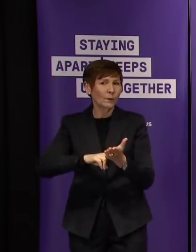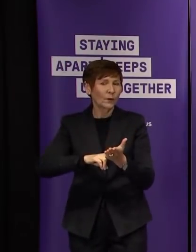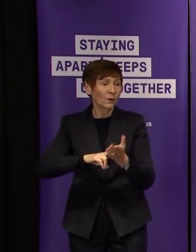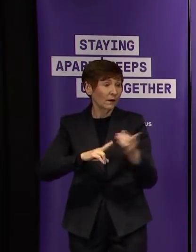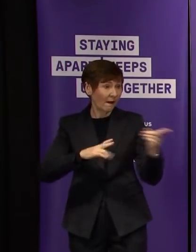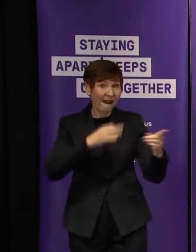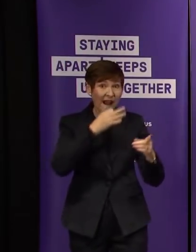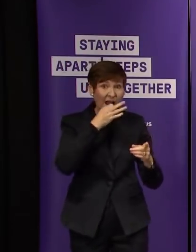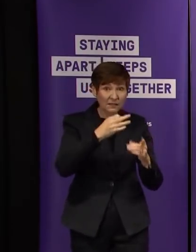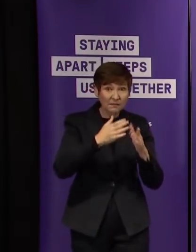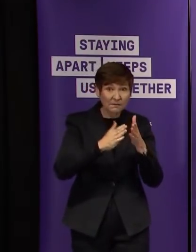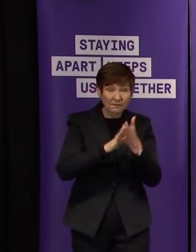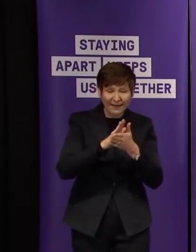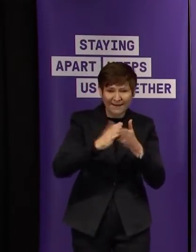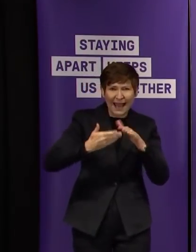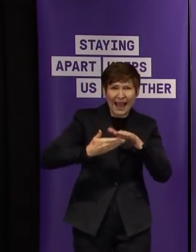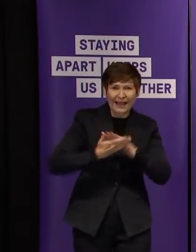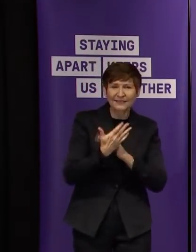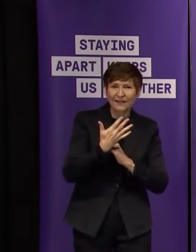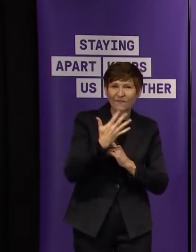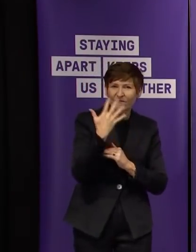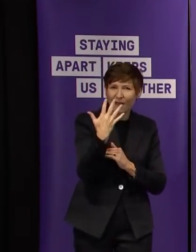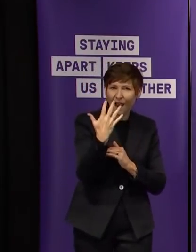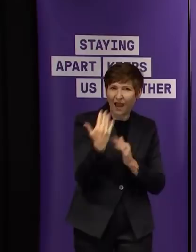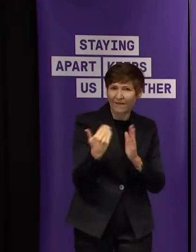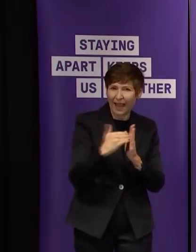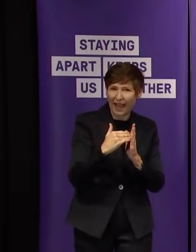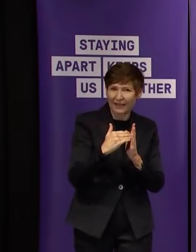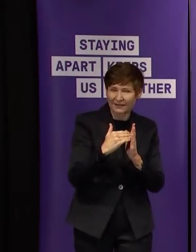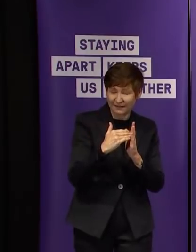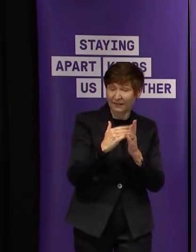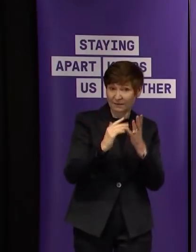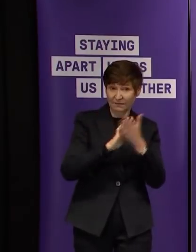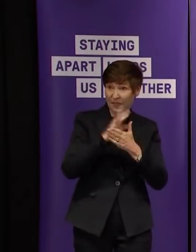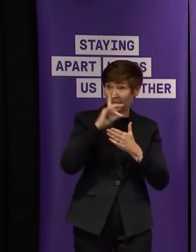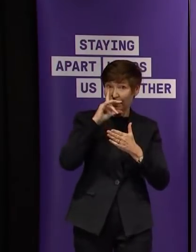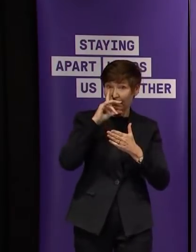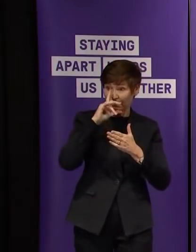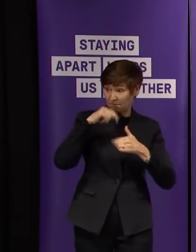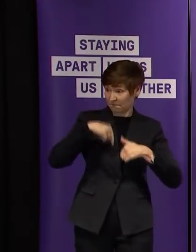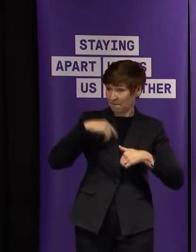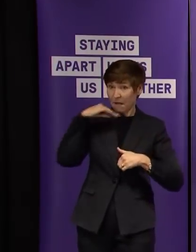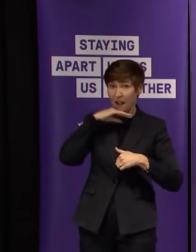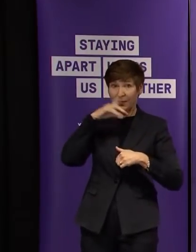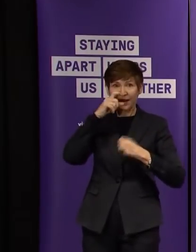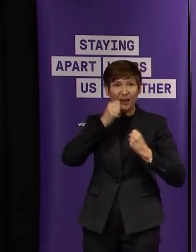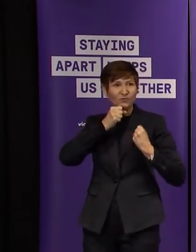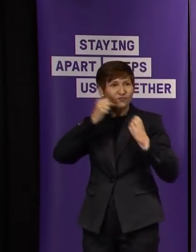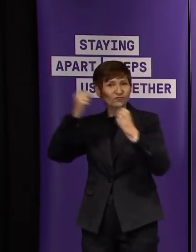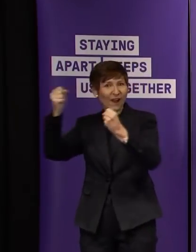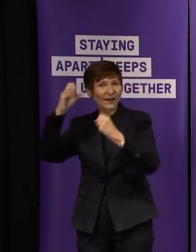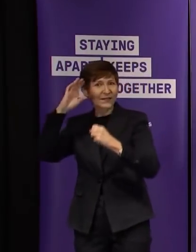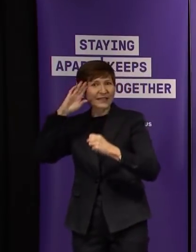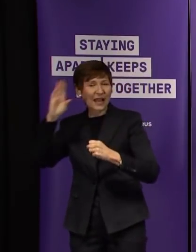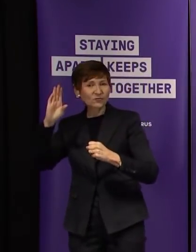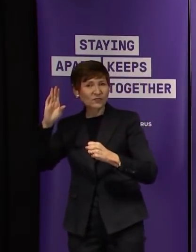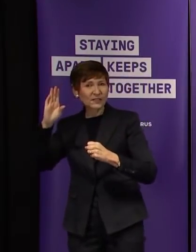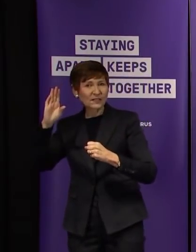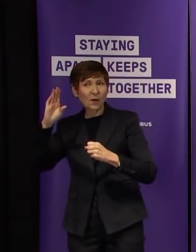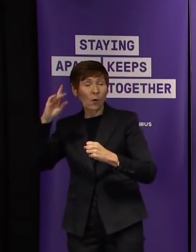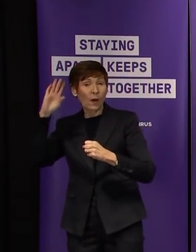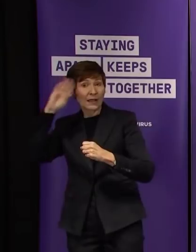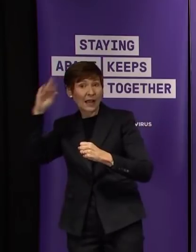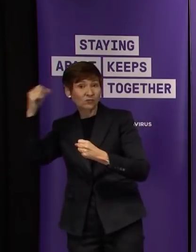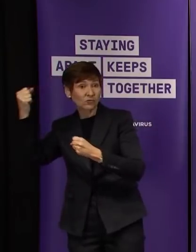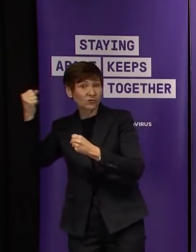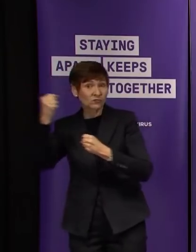as well? Yeah, I think that's a natural point at which there's no risk of importing cases to regional